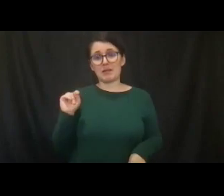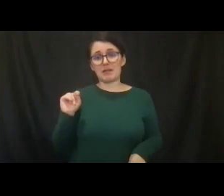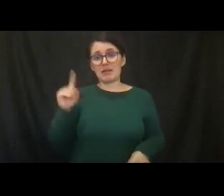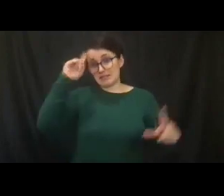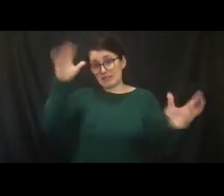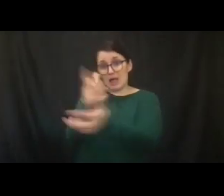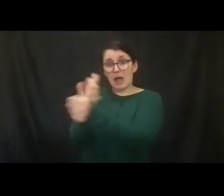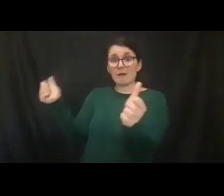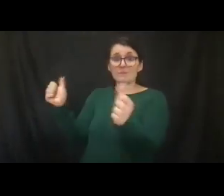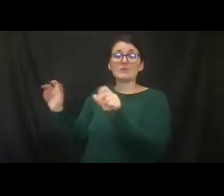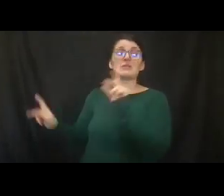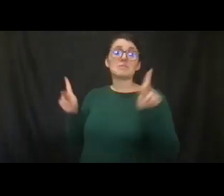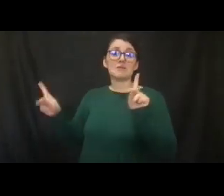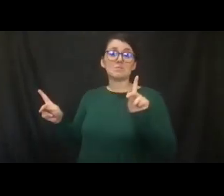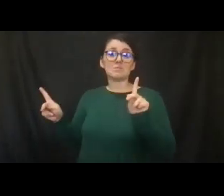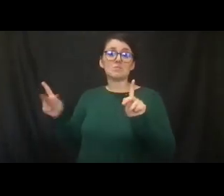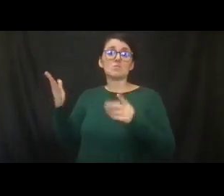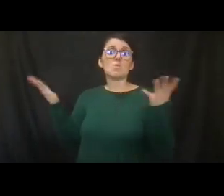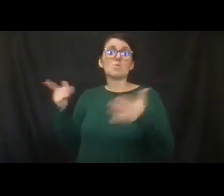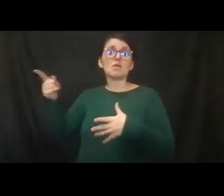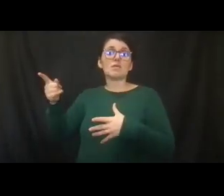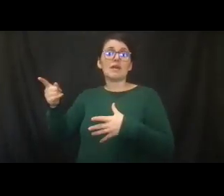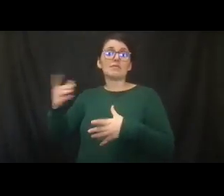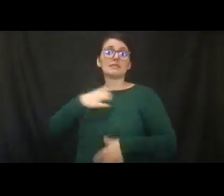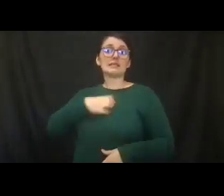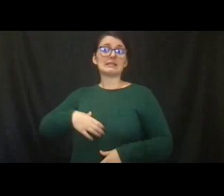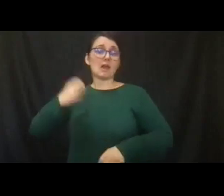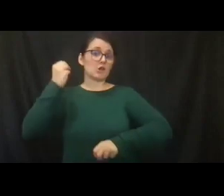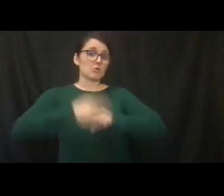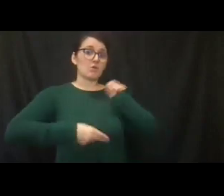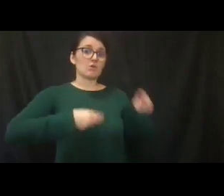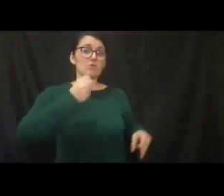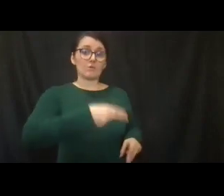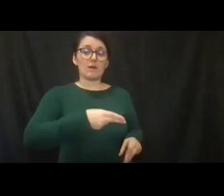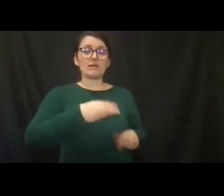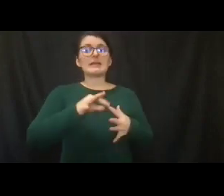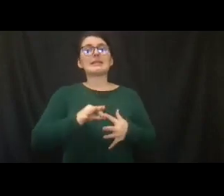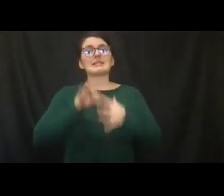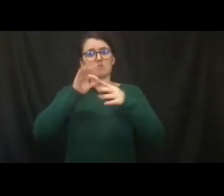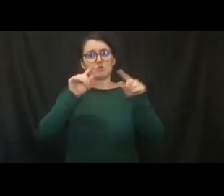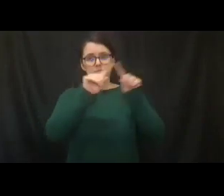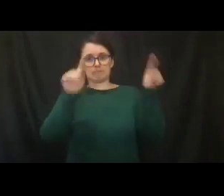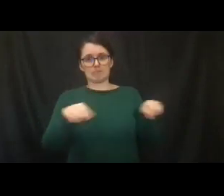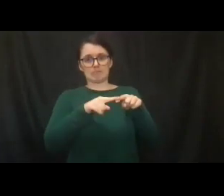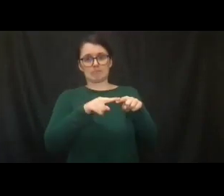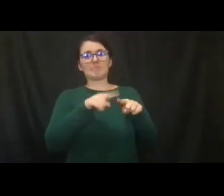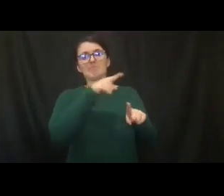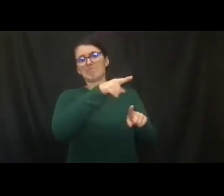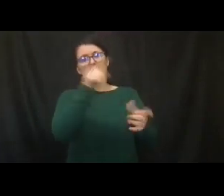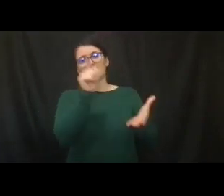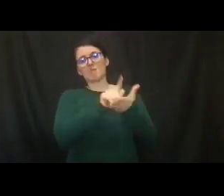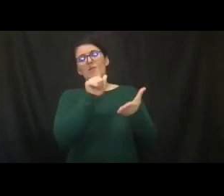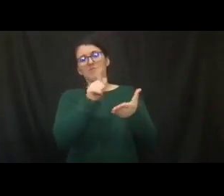them what they want to throw away, with the exception of what's on that list that you saw at the end